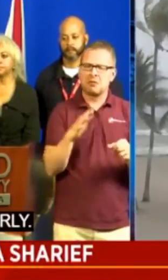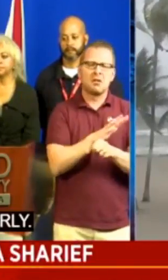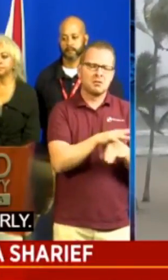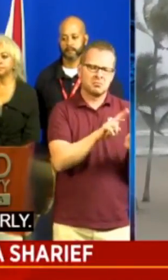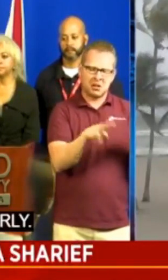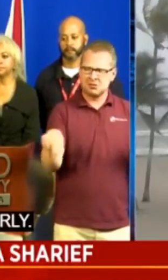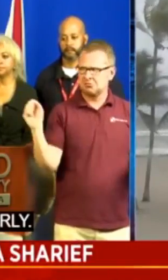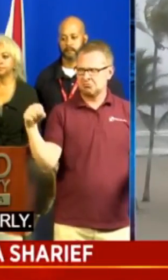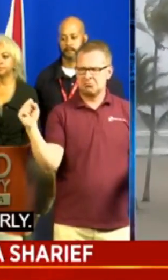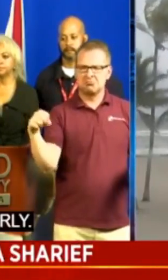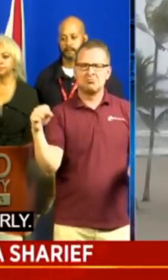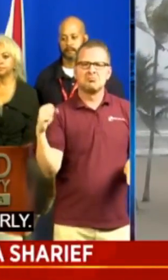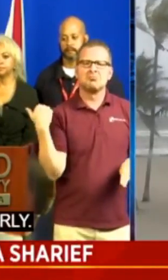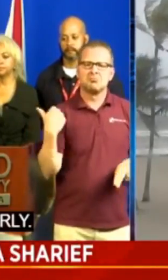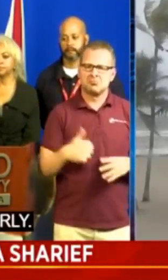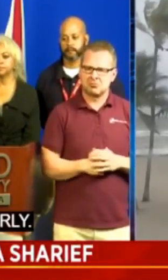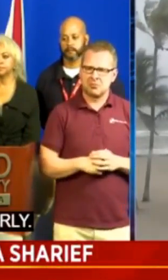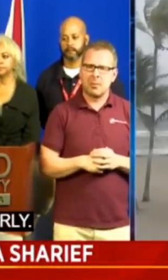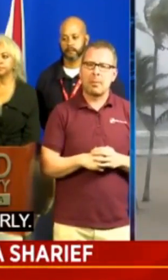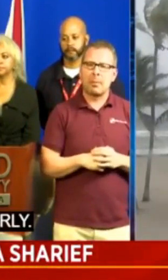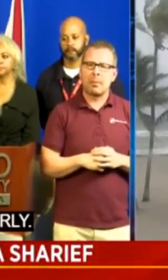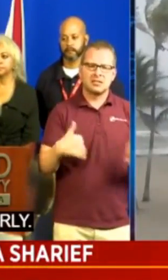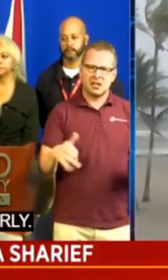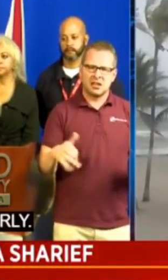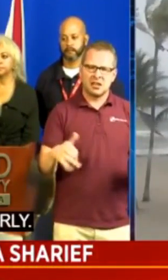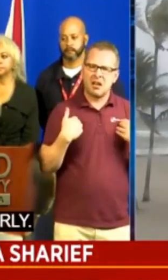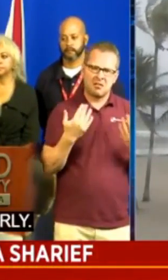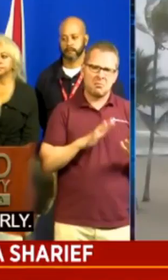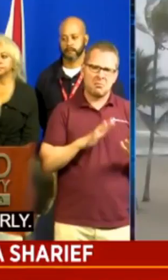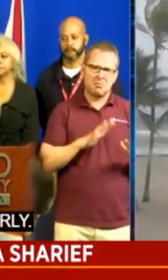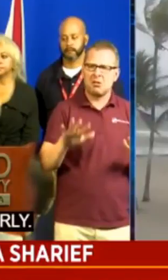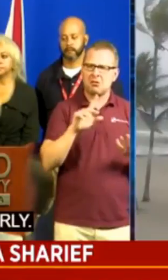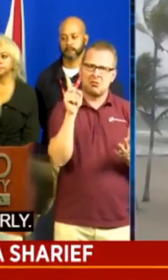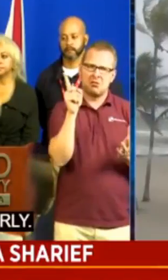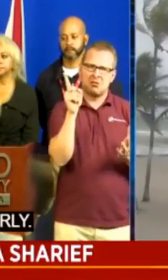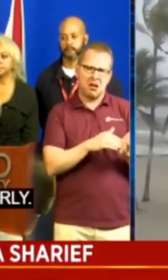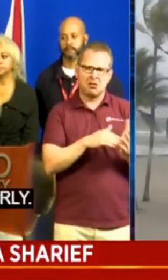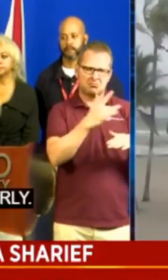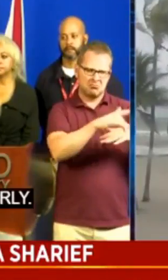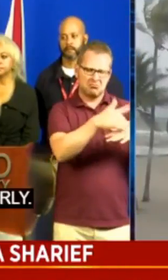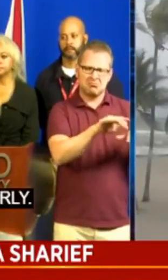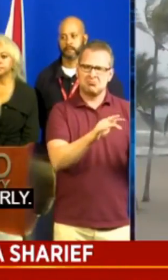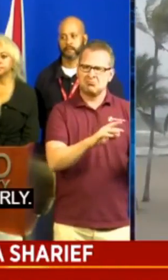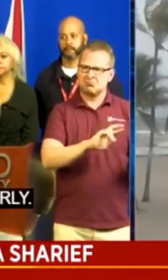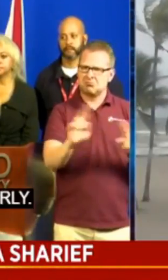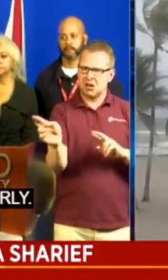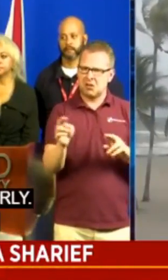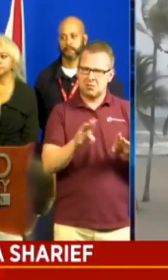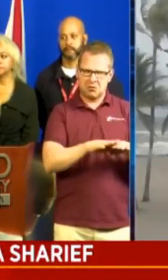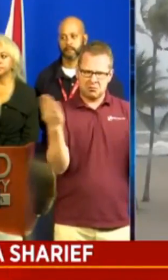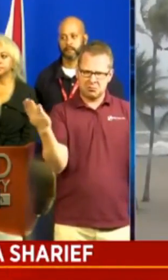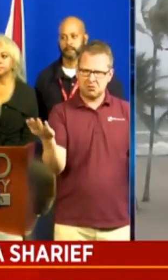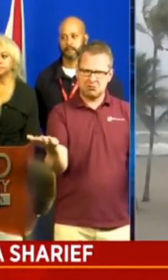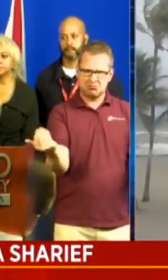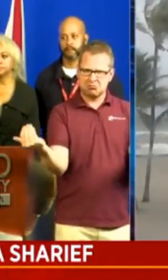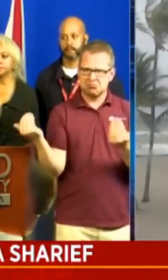of spaces open right now. And so as people come in and we feel the need, we'll open up more shelters. But